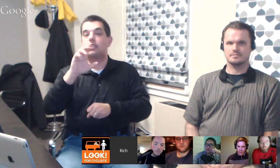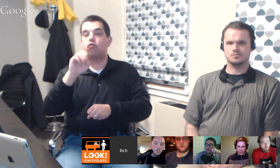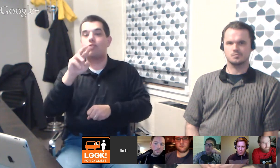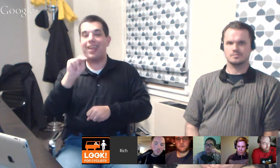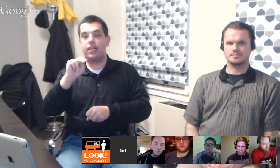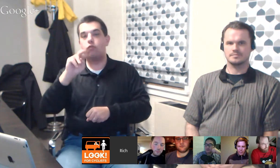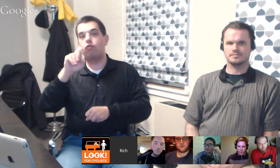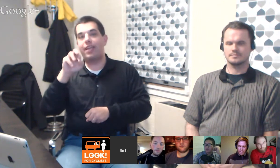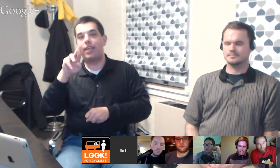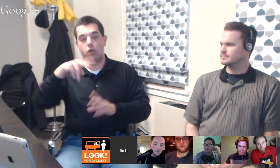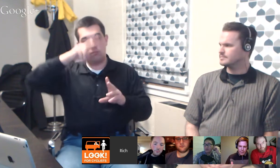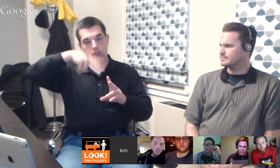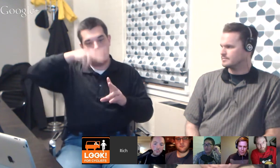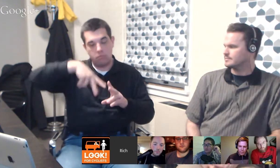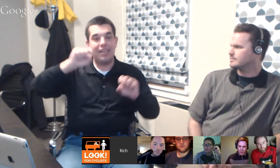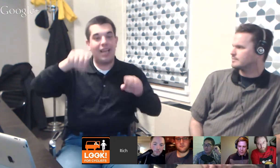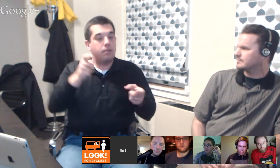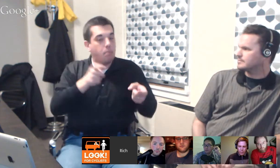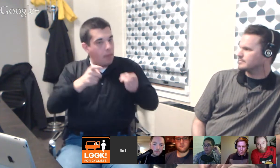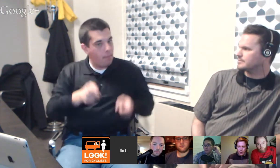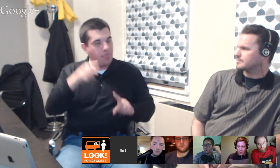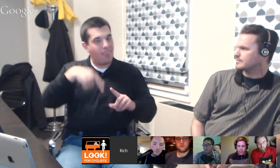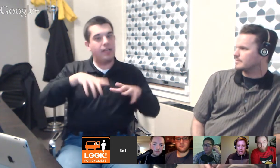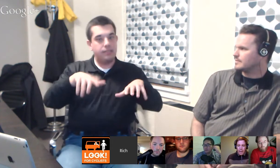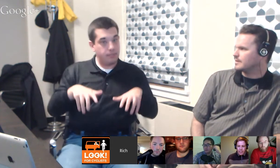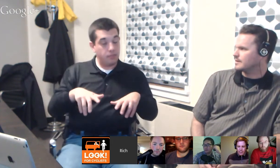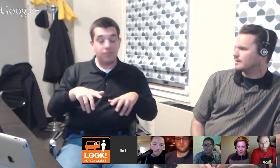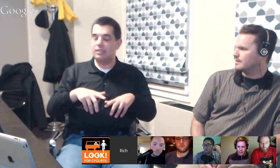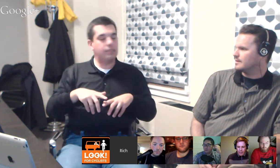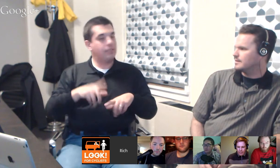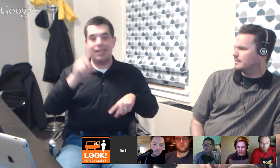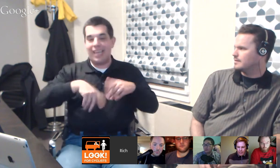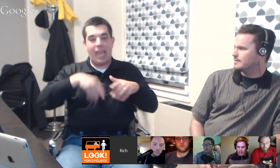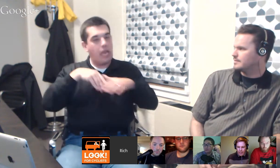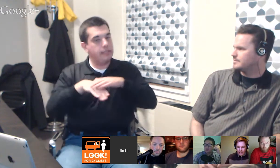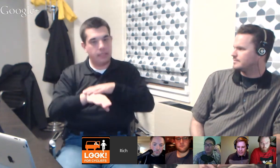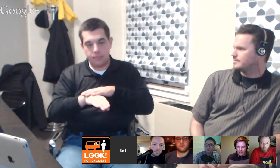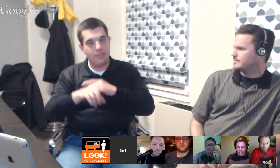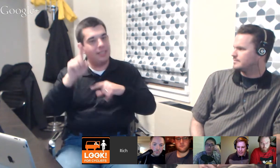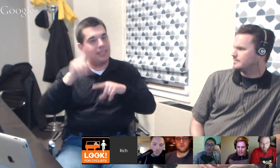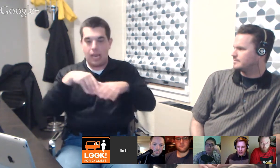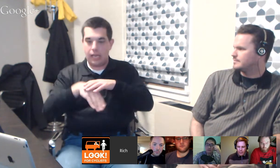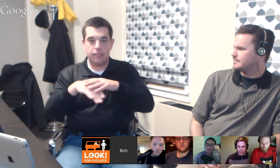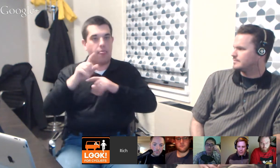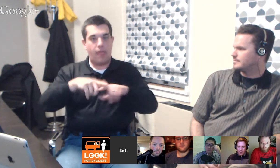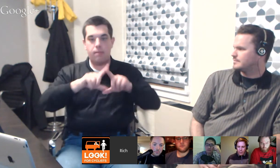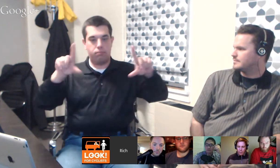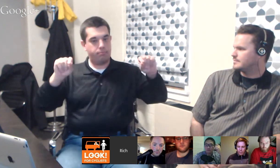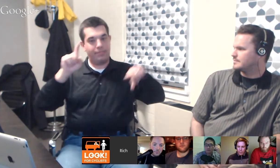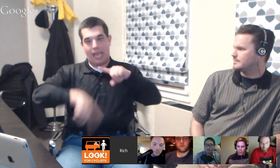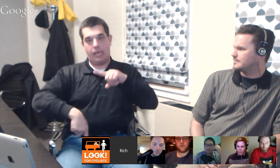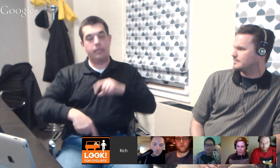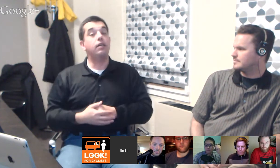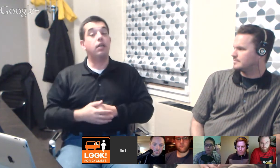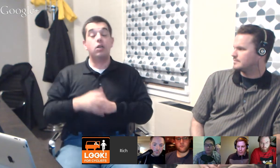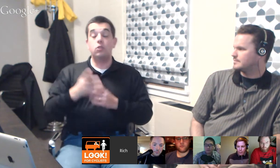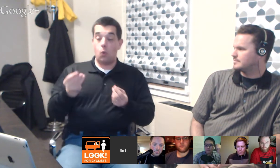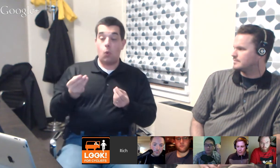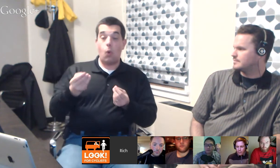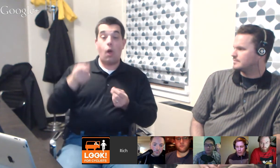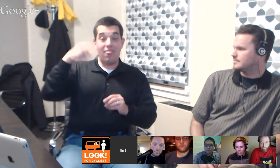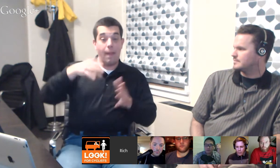and has to manipulate that text box with the keyboard, they just can't access. They can't access that. And so